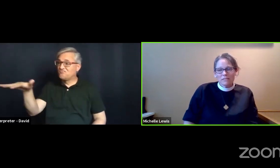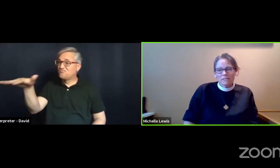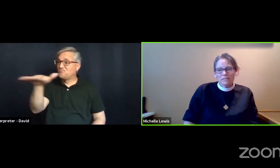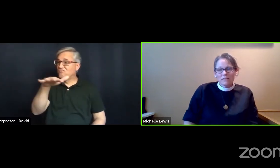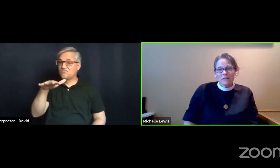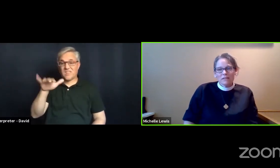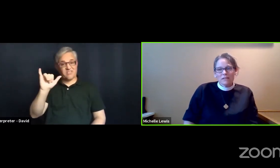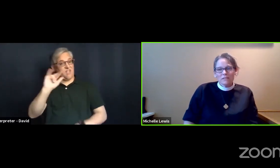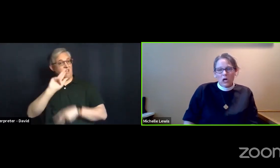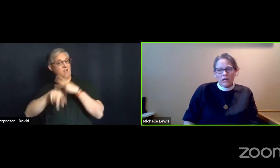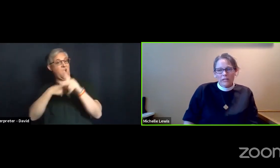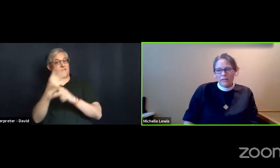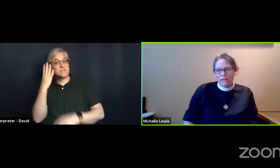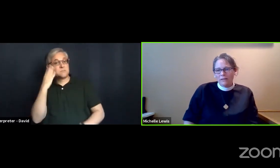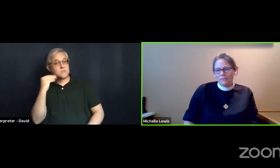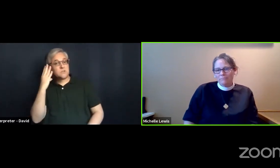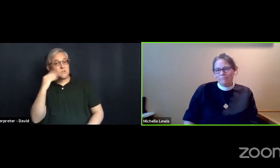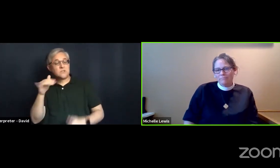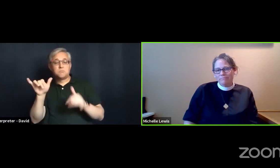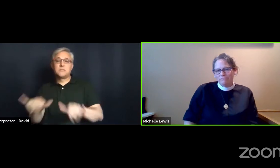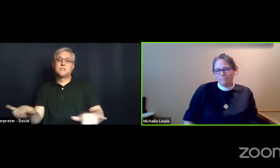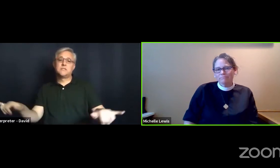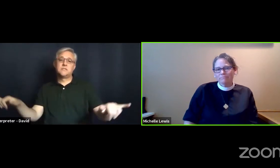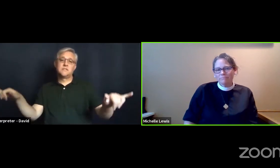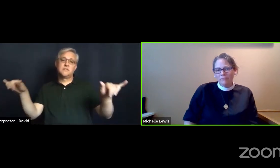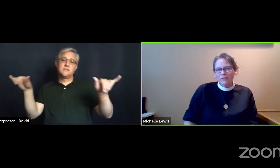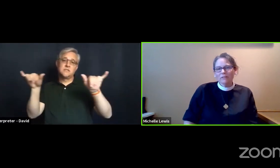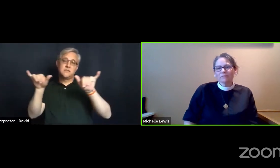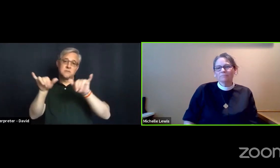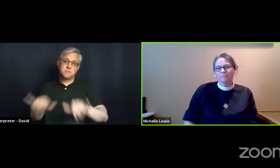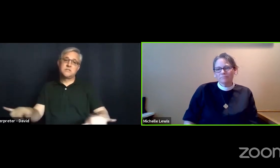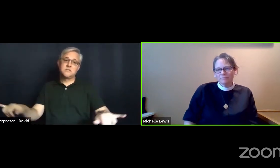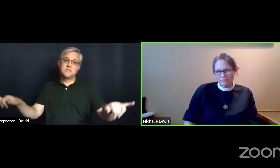experience this targeting